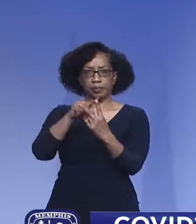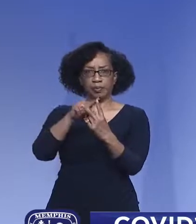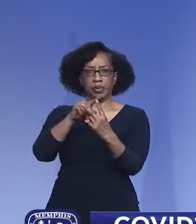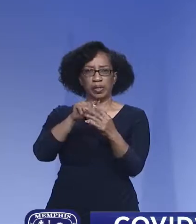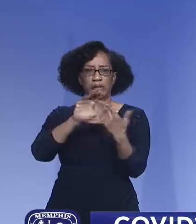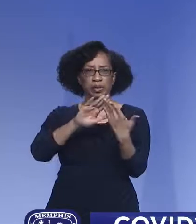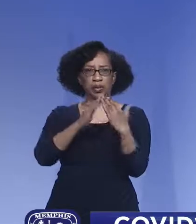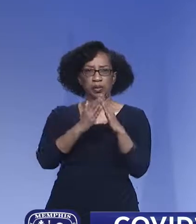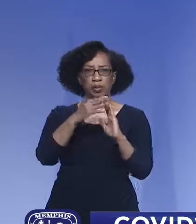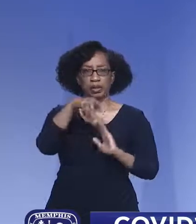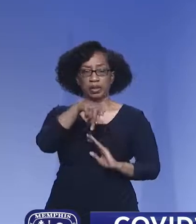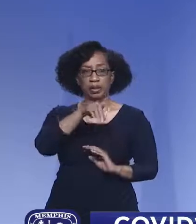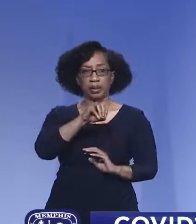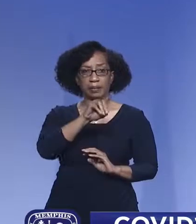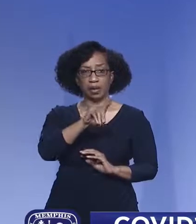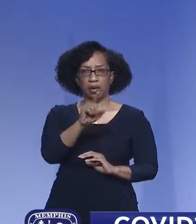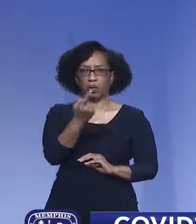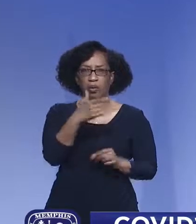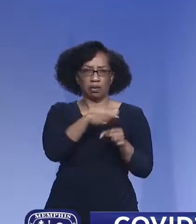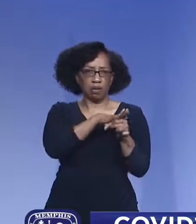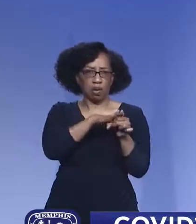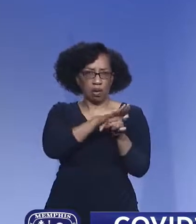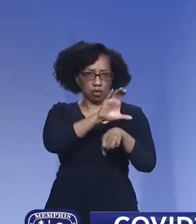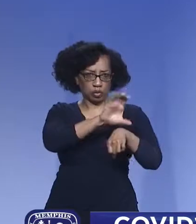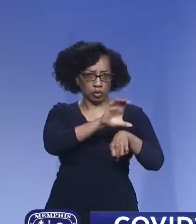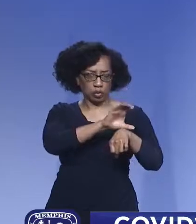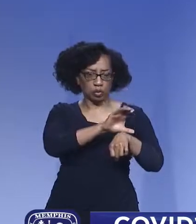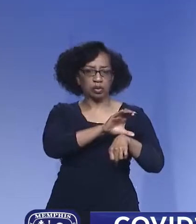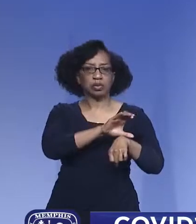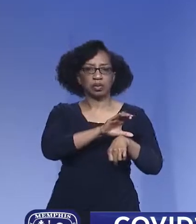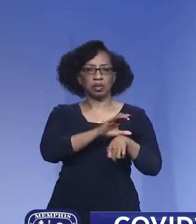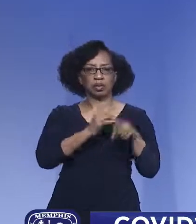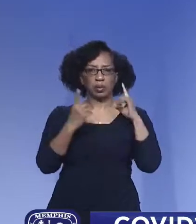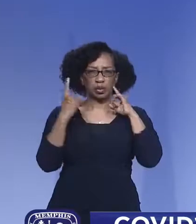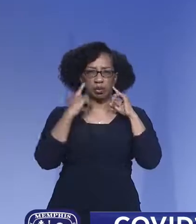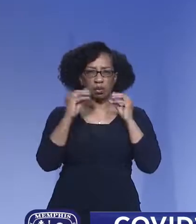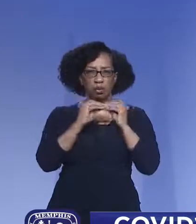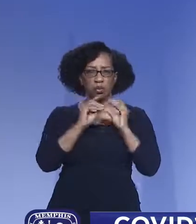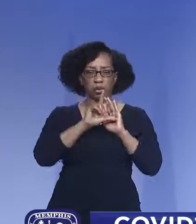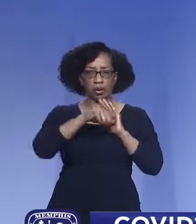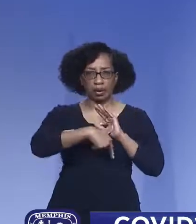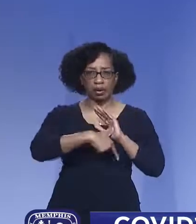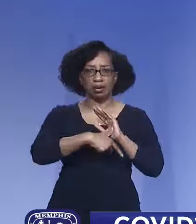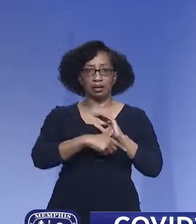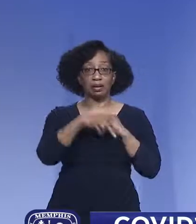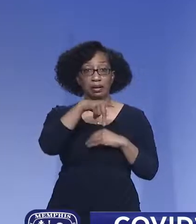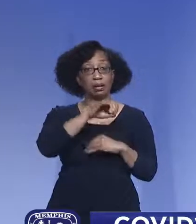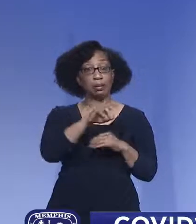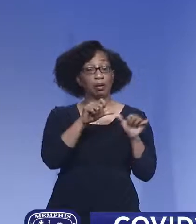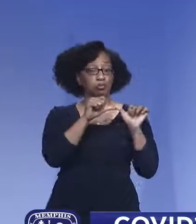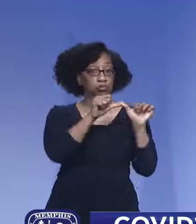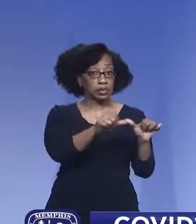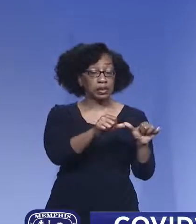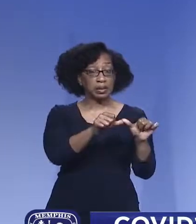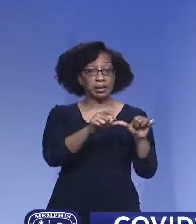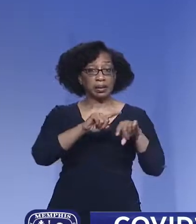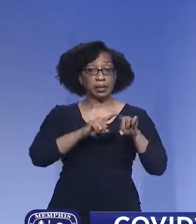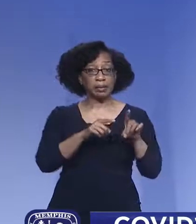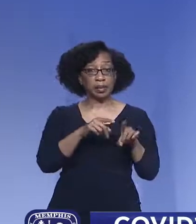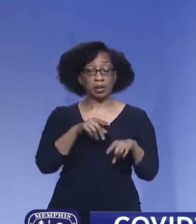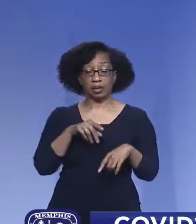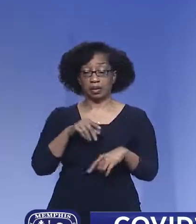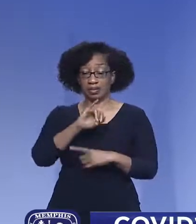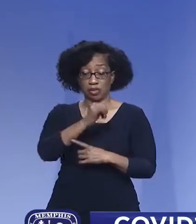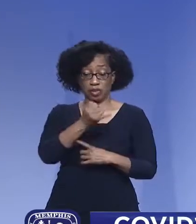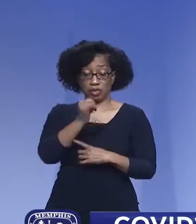pod at one of our local churches, and you'll hear a little bit more about that. That pod is going on today. We simply substituted the Pfizer vaccine